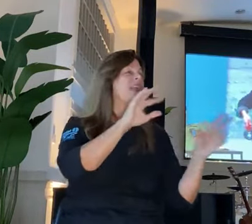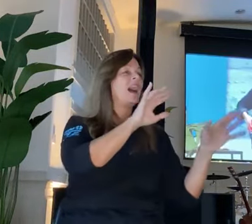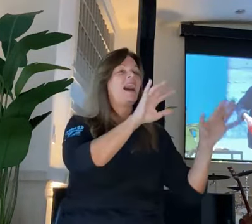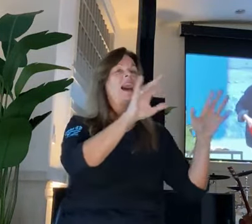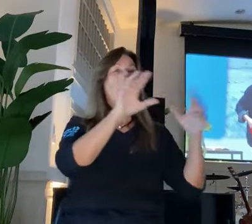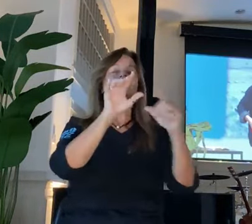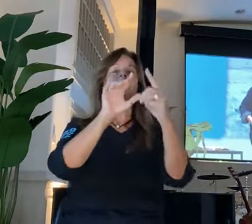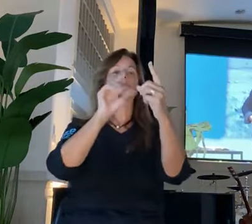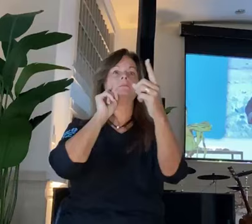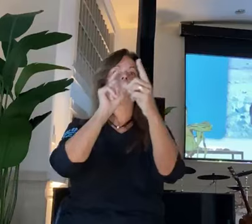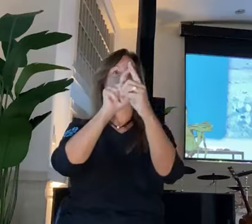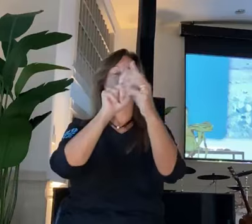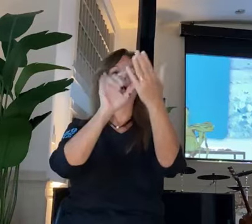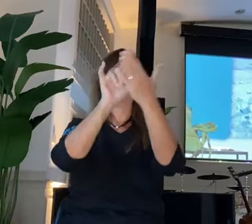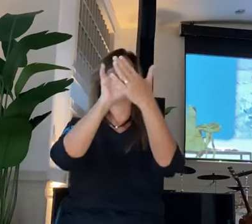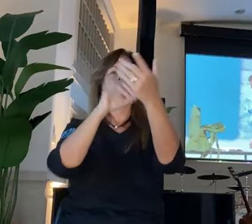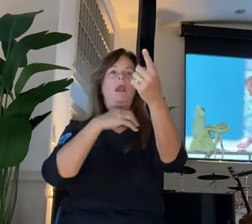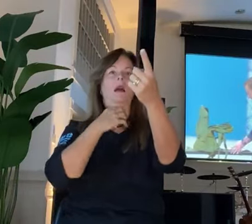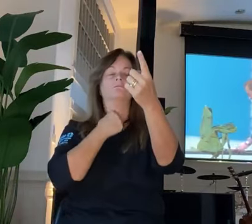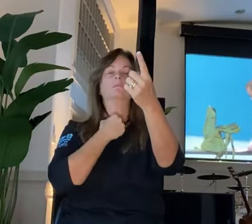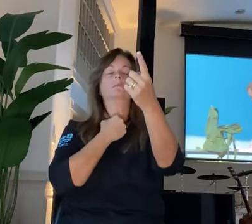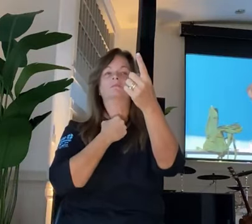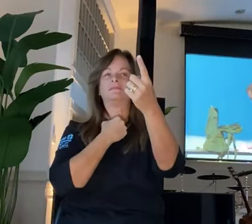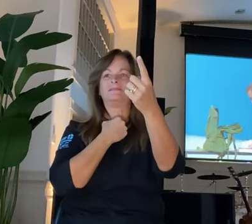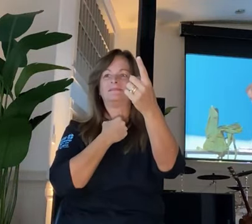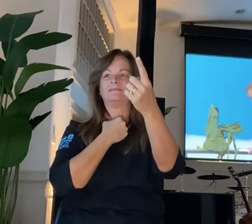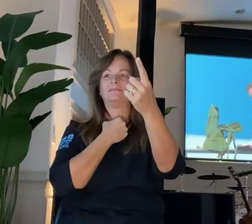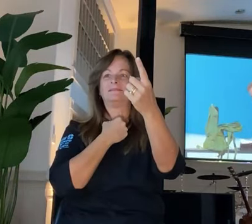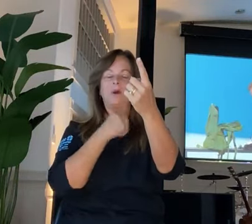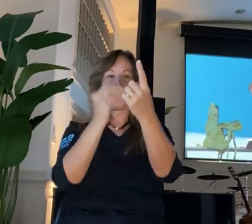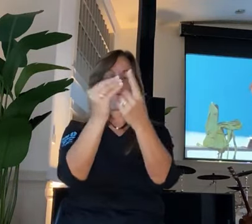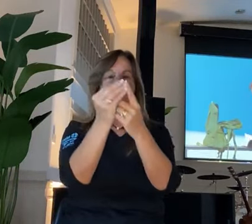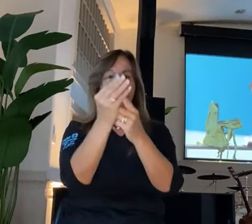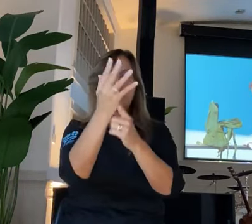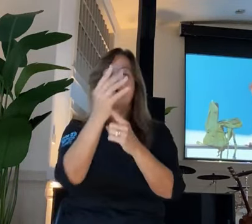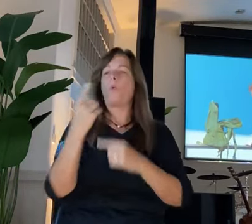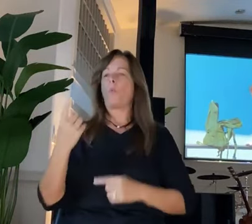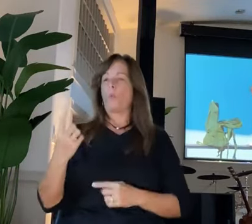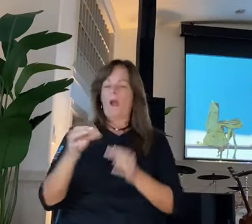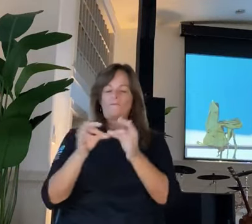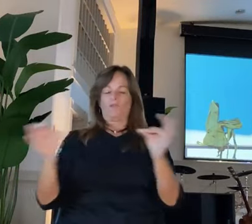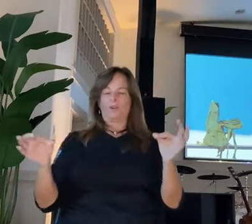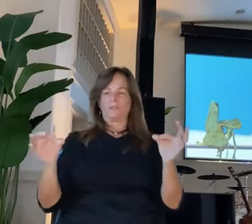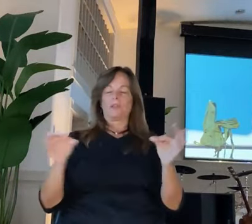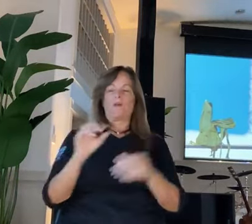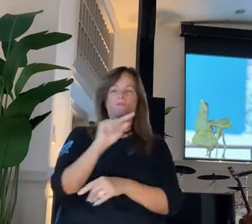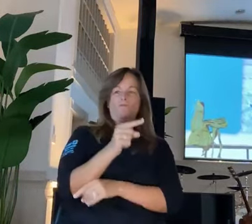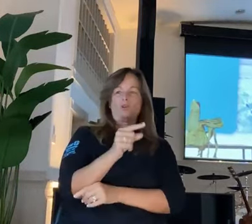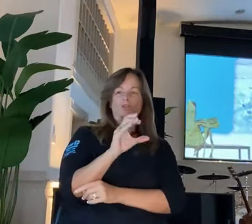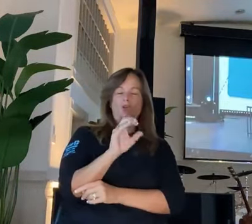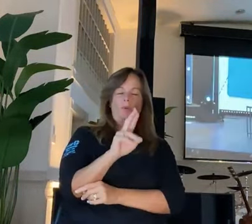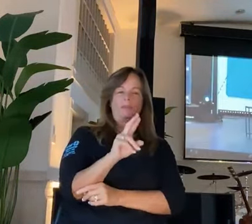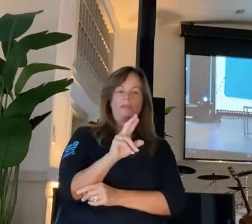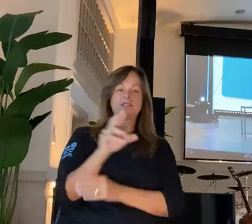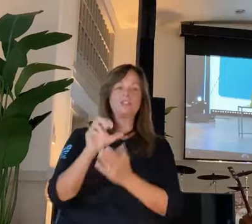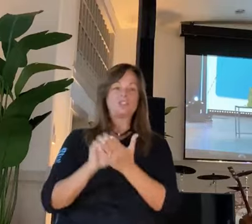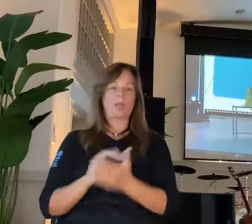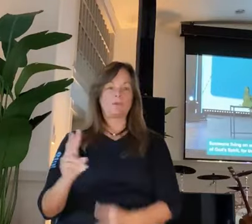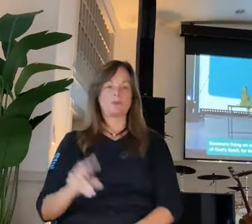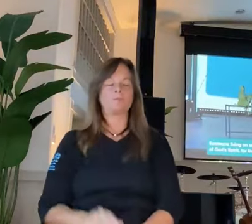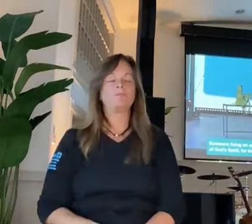cannot see any other way. In fact, there's a verse of scripture in 1 Corinthians chapter 2 that says